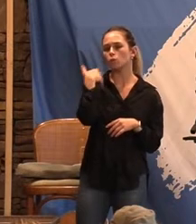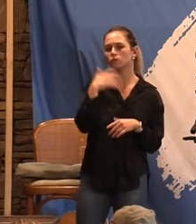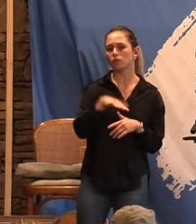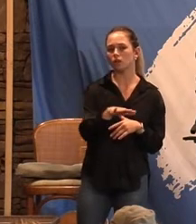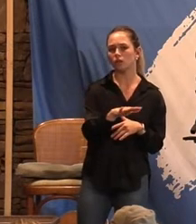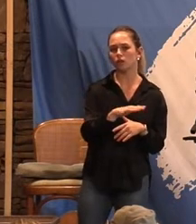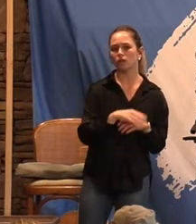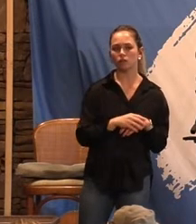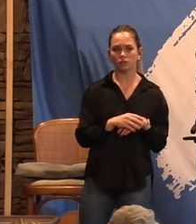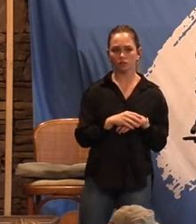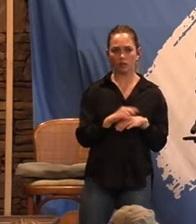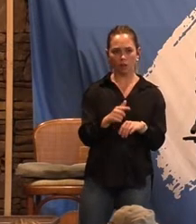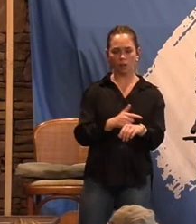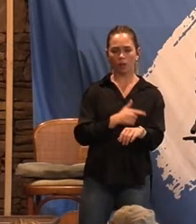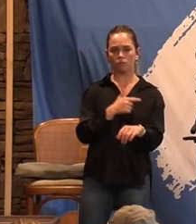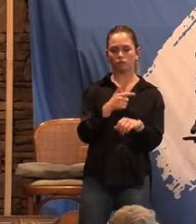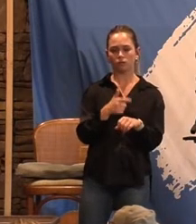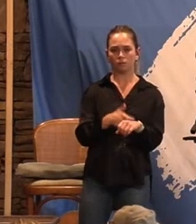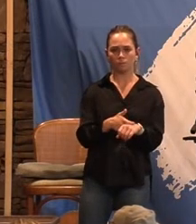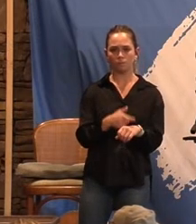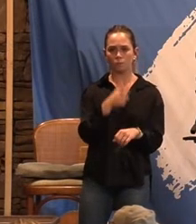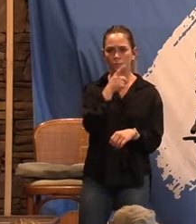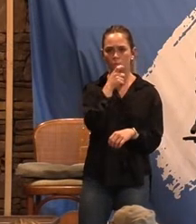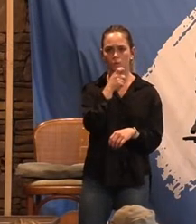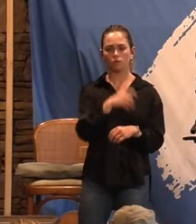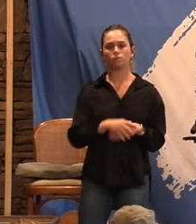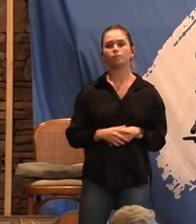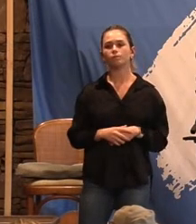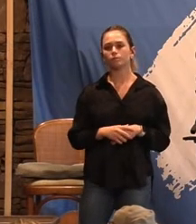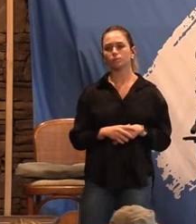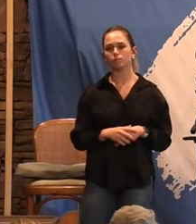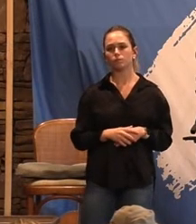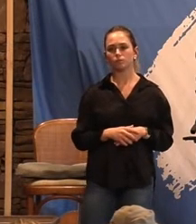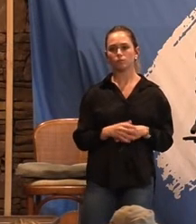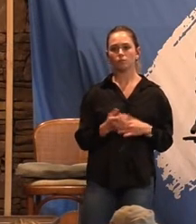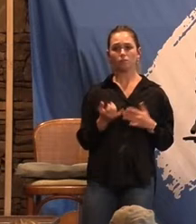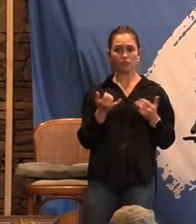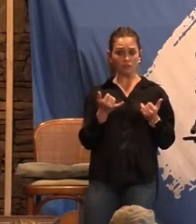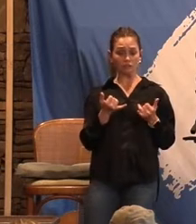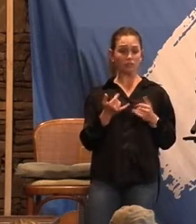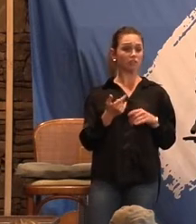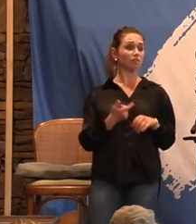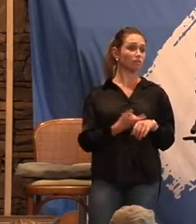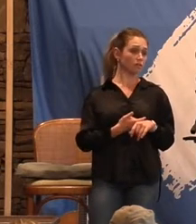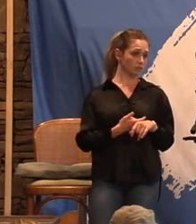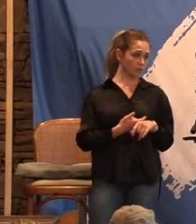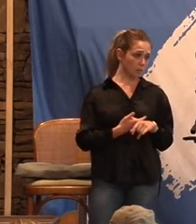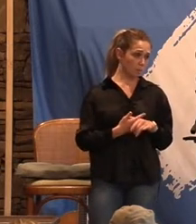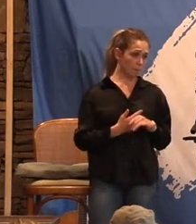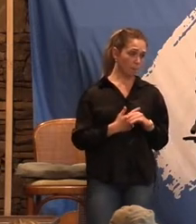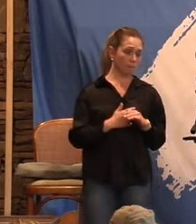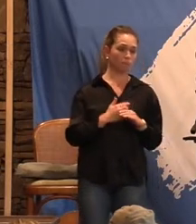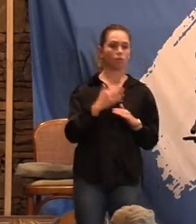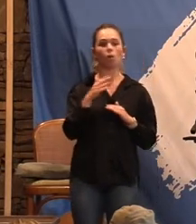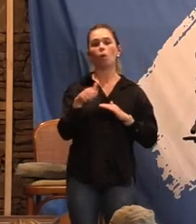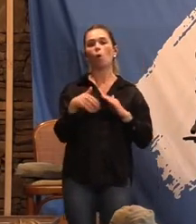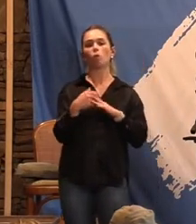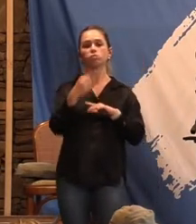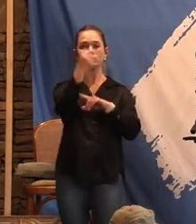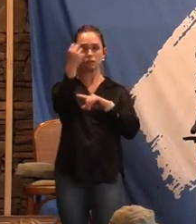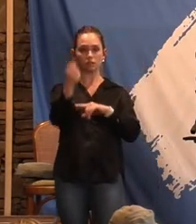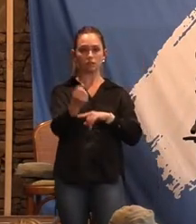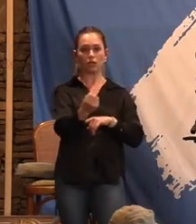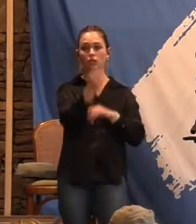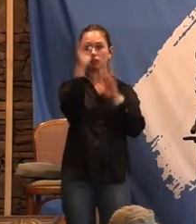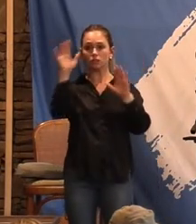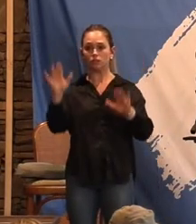land the longest? Well, in this fashion, all the Saturdays and Sundays, the